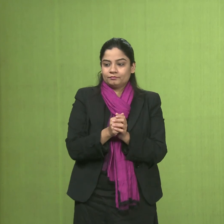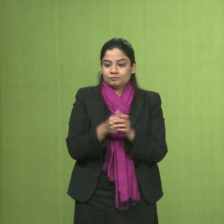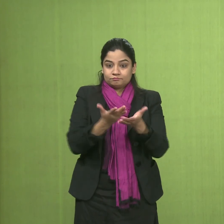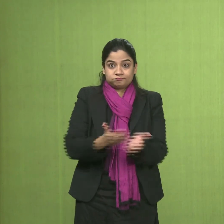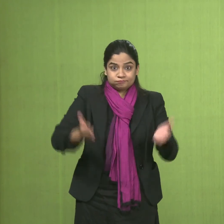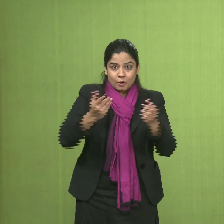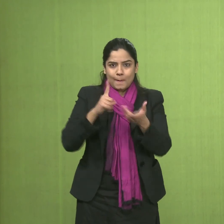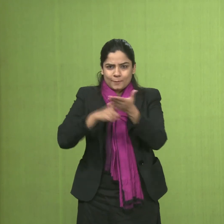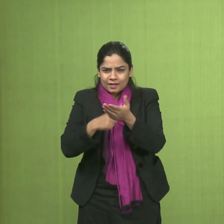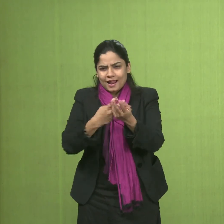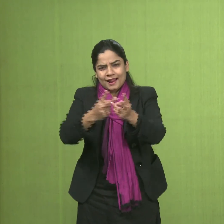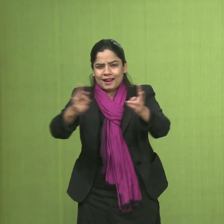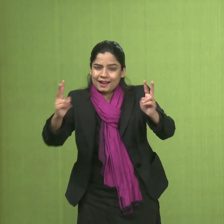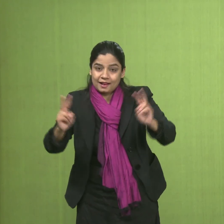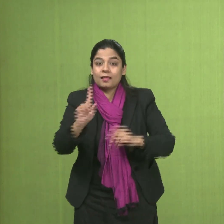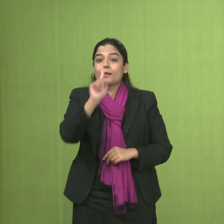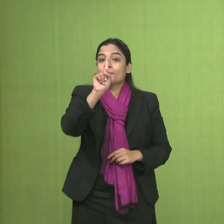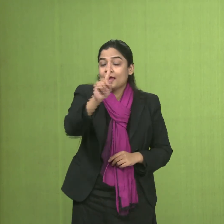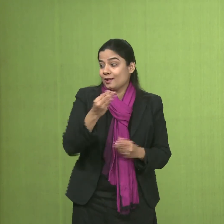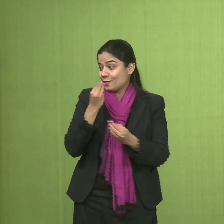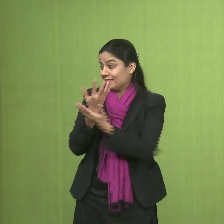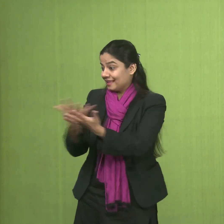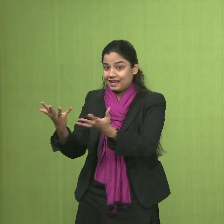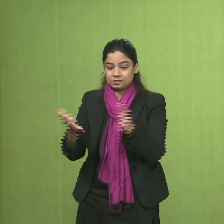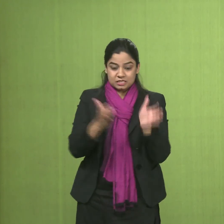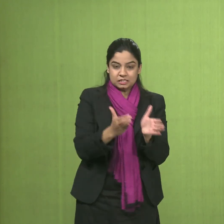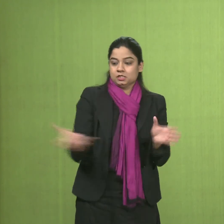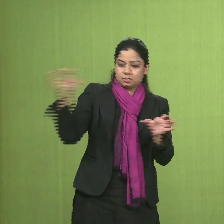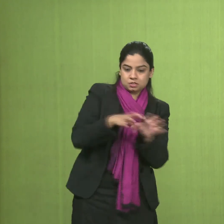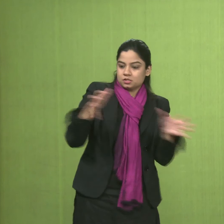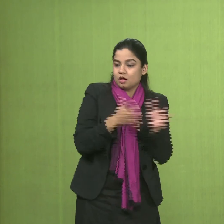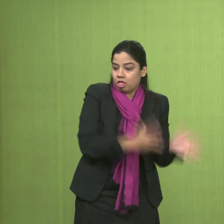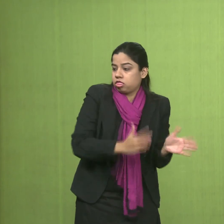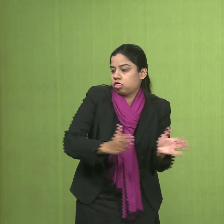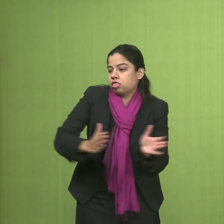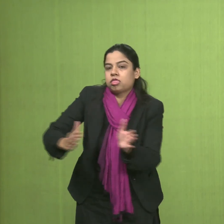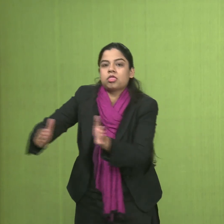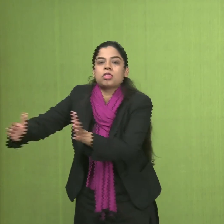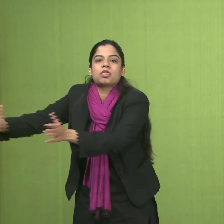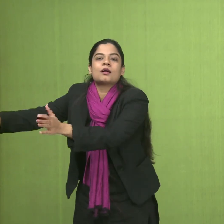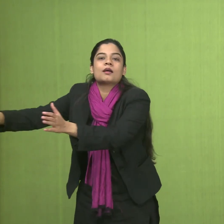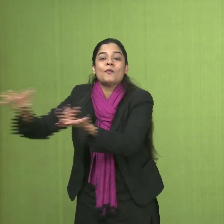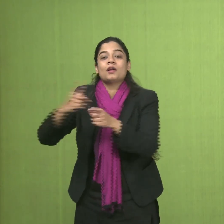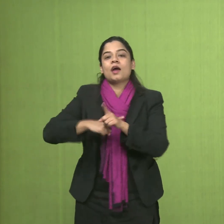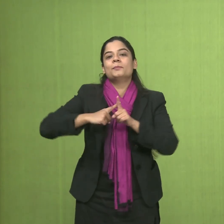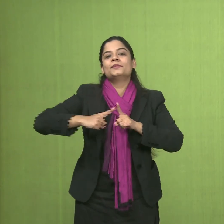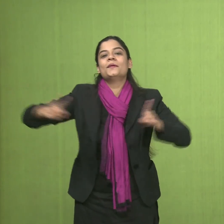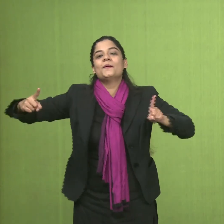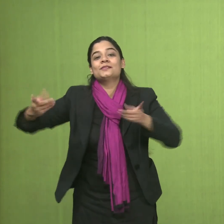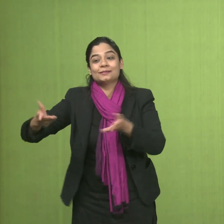It is good for keeping butter, etc. But you can't, you will have to buy a lot of Gramin Sheetals if you have to preserve a lot of food. It's cheaper